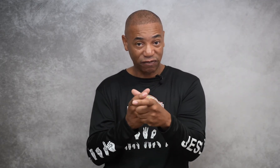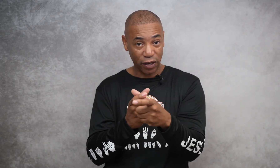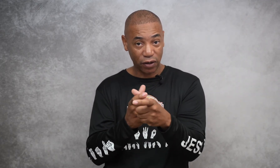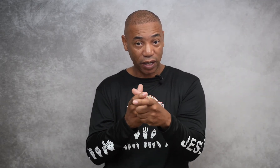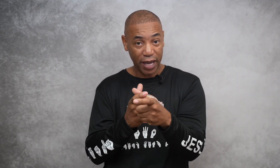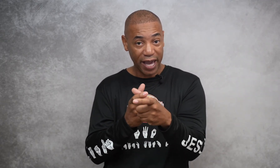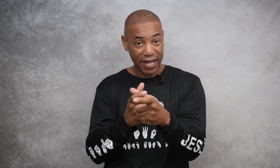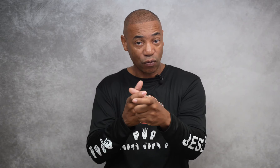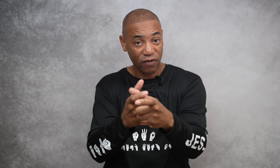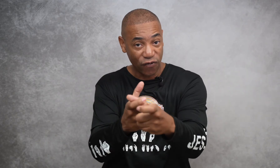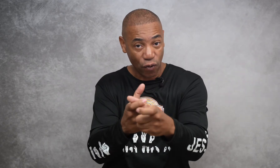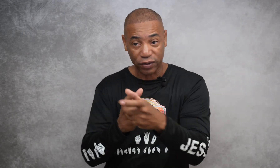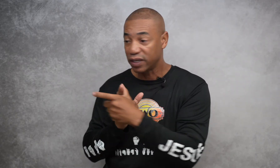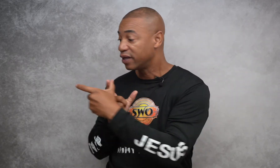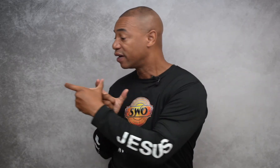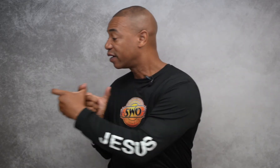finger, and I went forward.